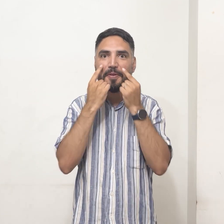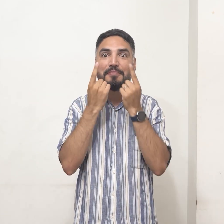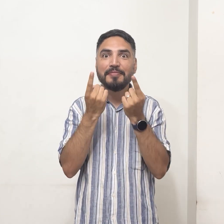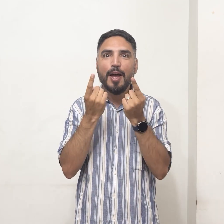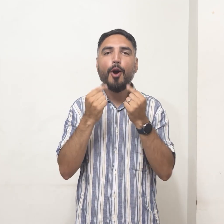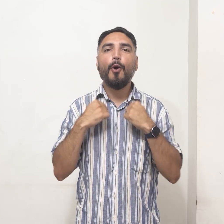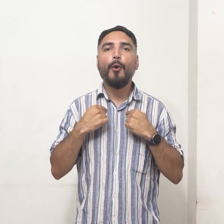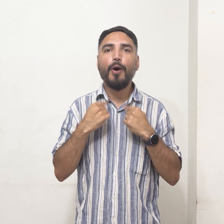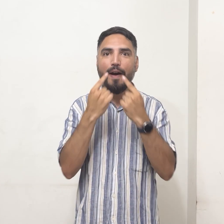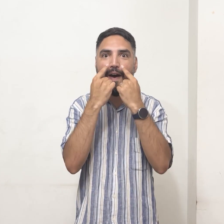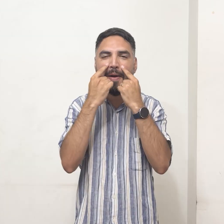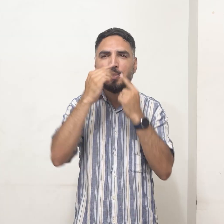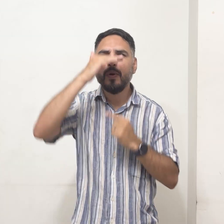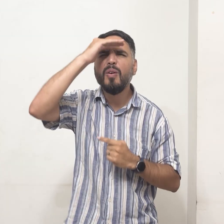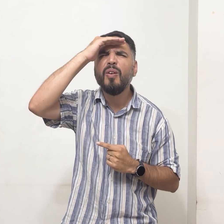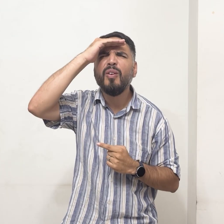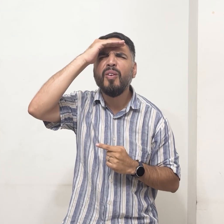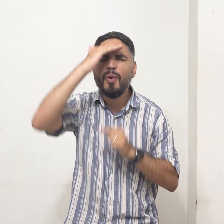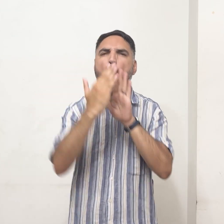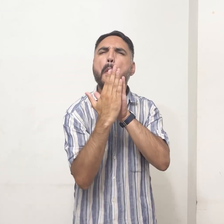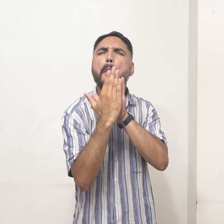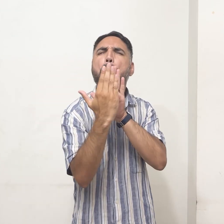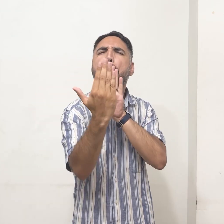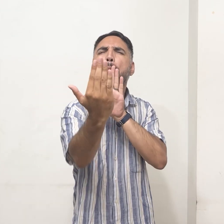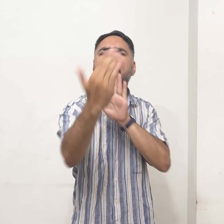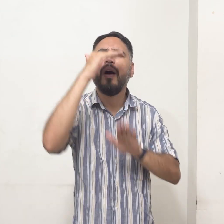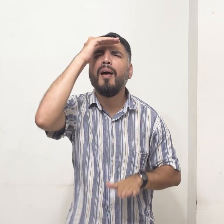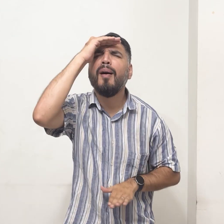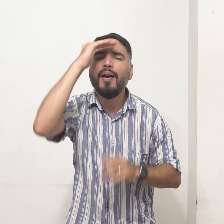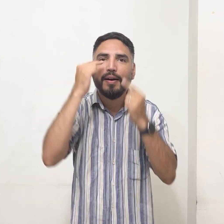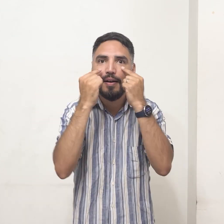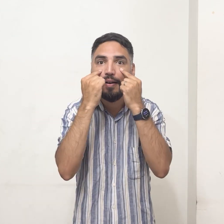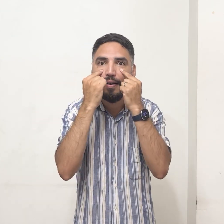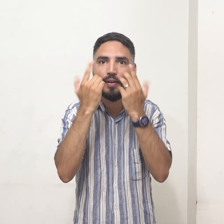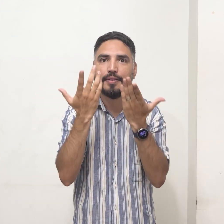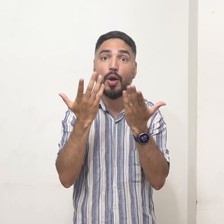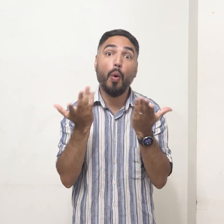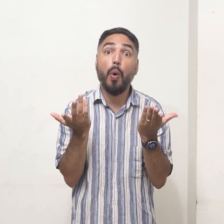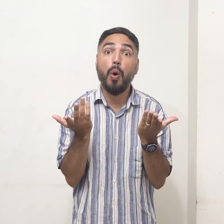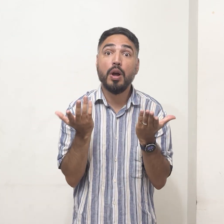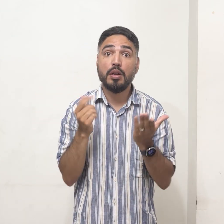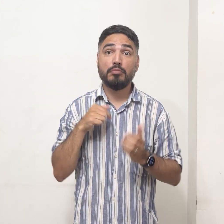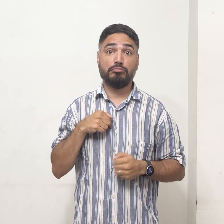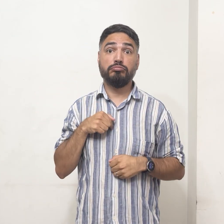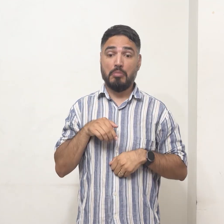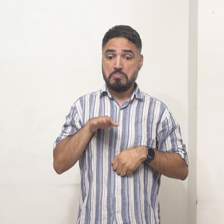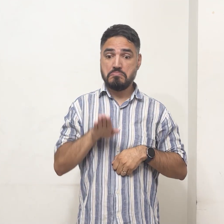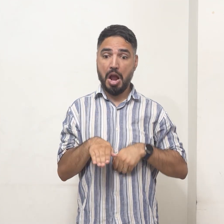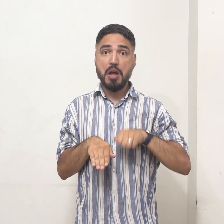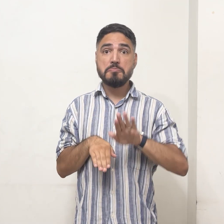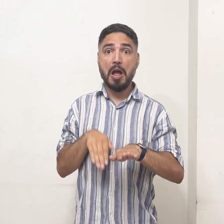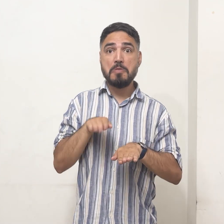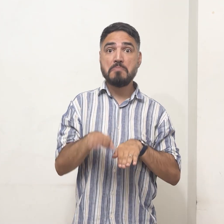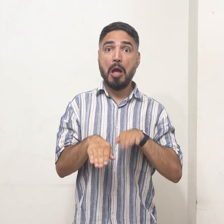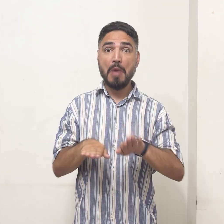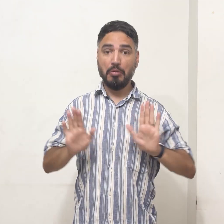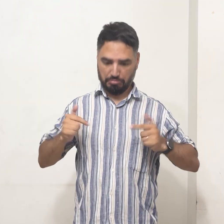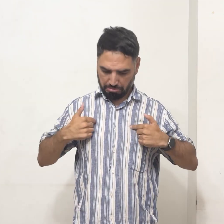the eyebrows, helped me keep the impression of distance and depth, as if I were actually walking,